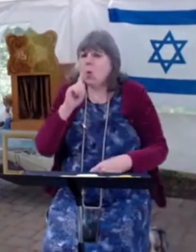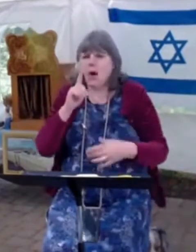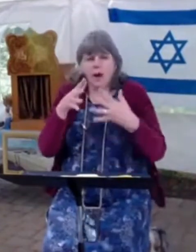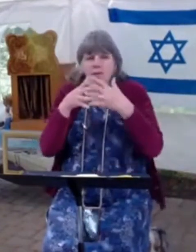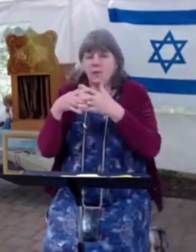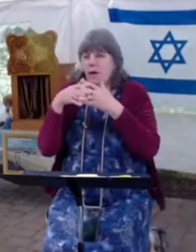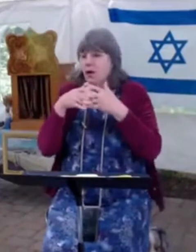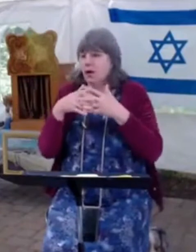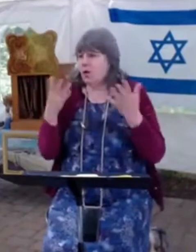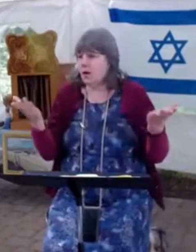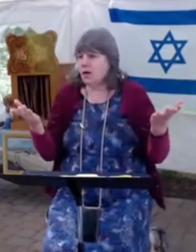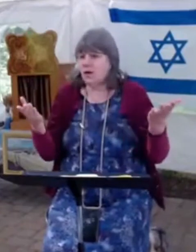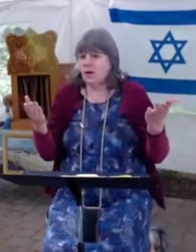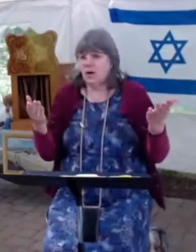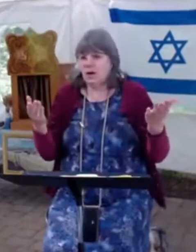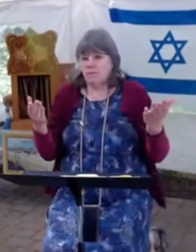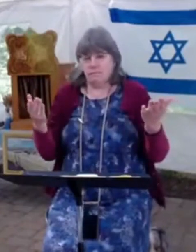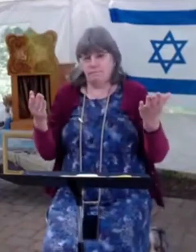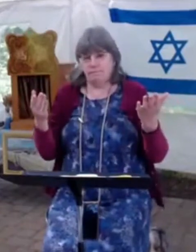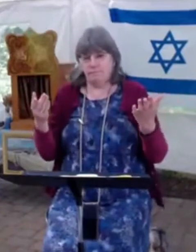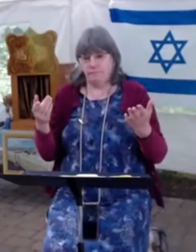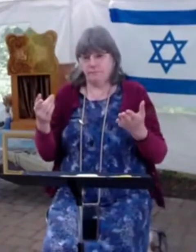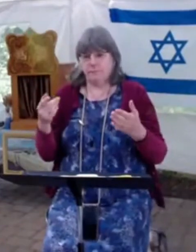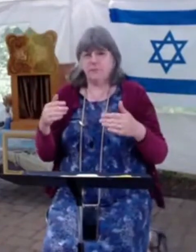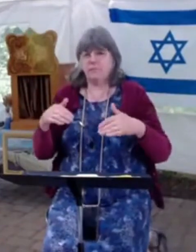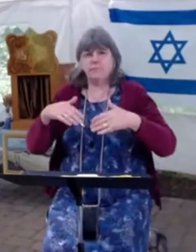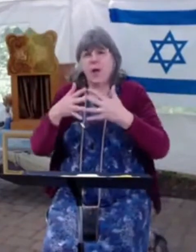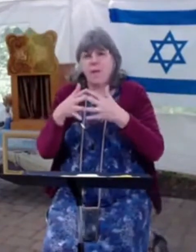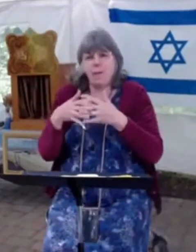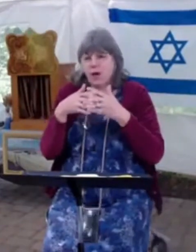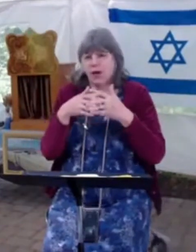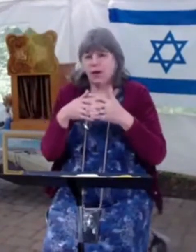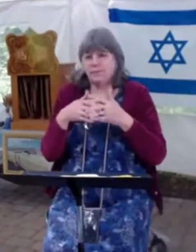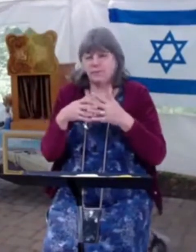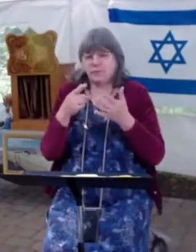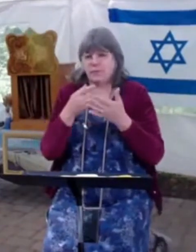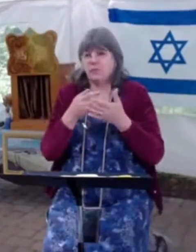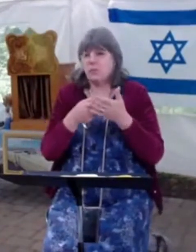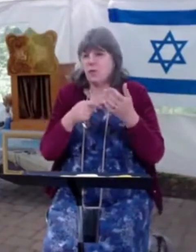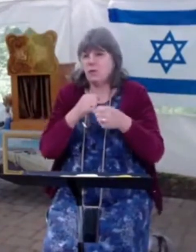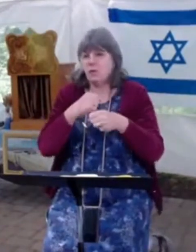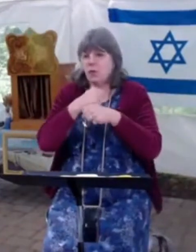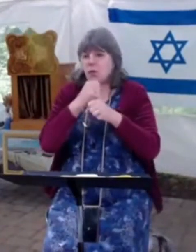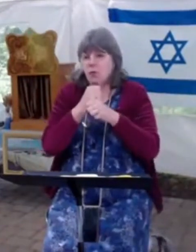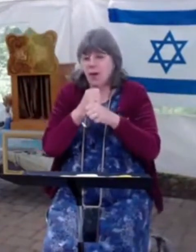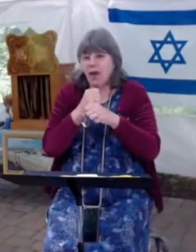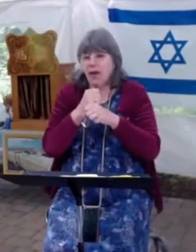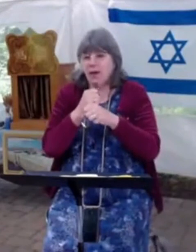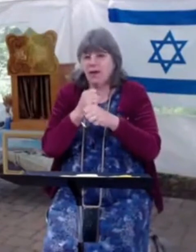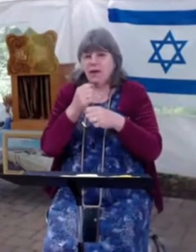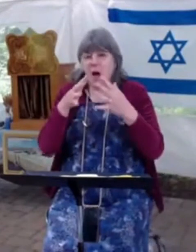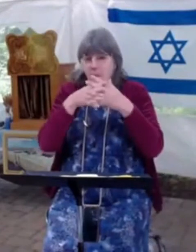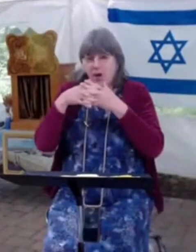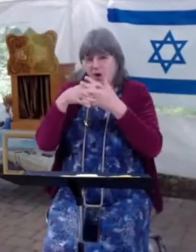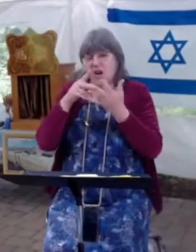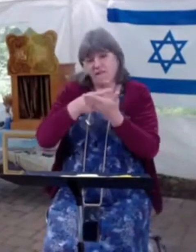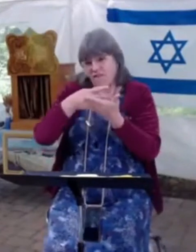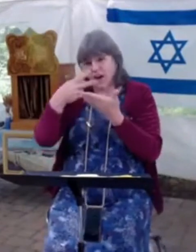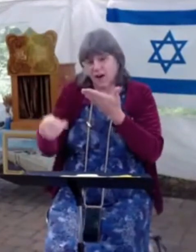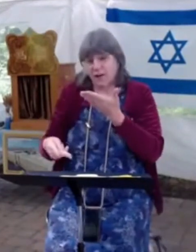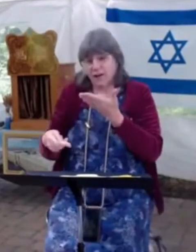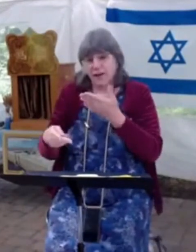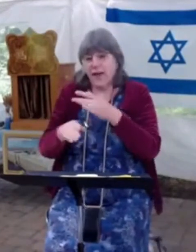What will be the downfall of America is not a mask, a vaccine, a virus, or whatever.